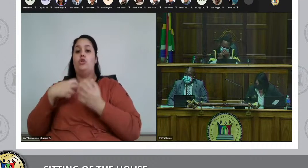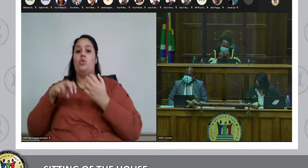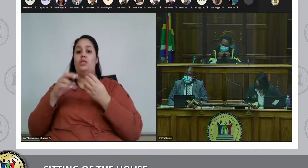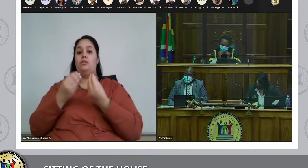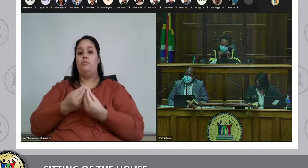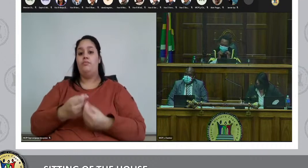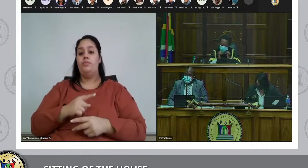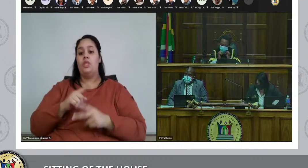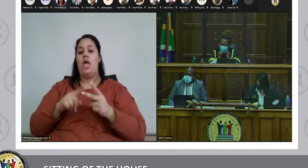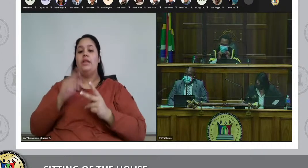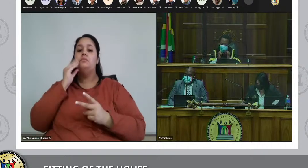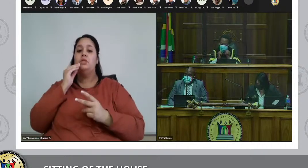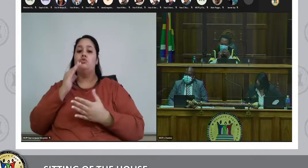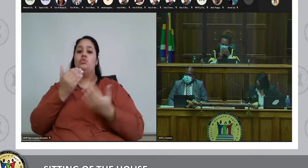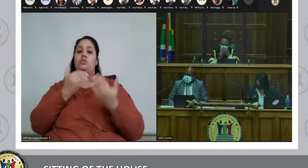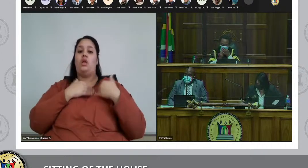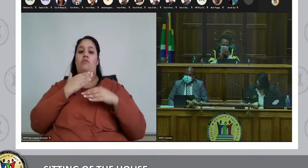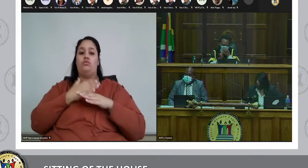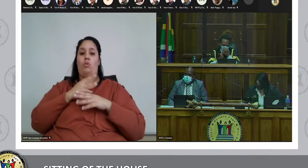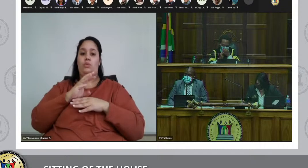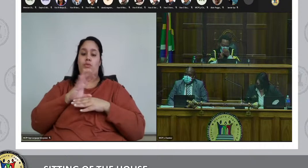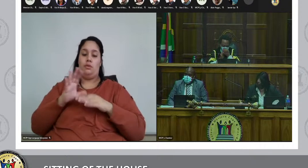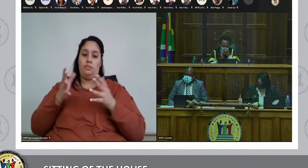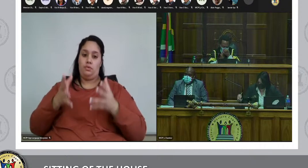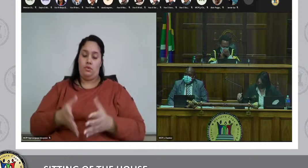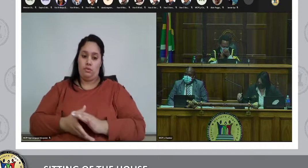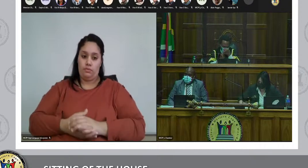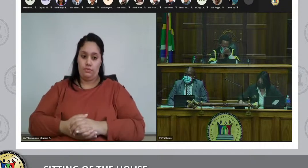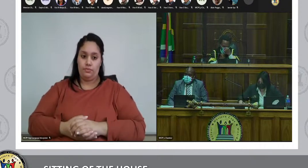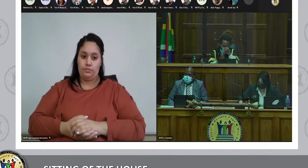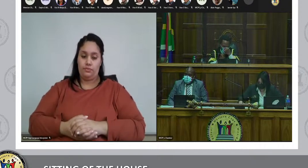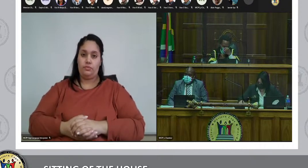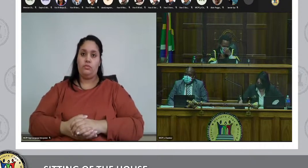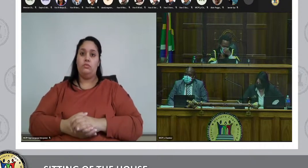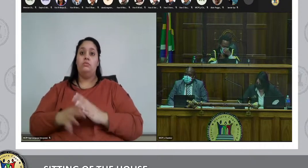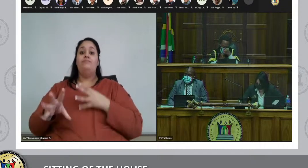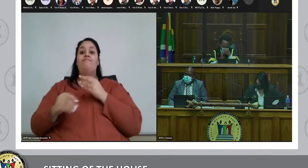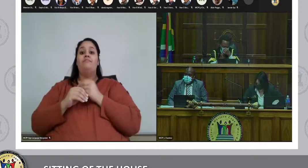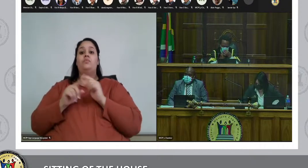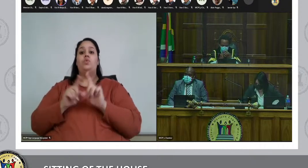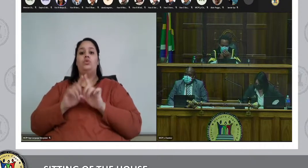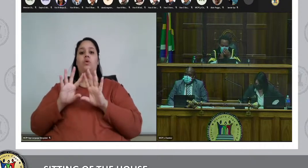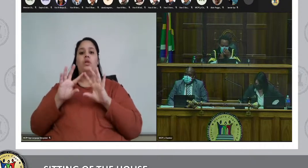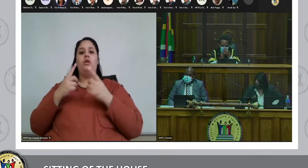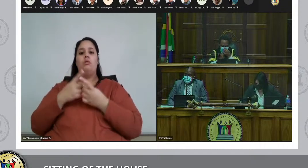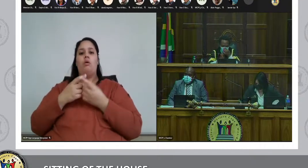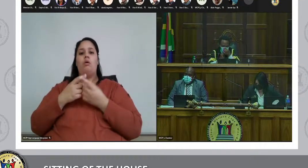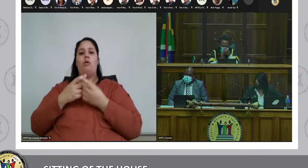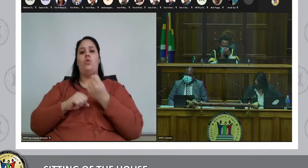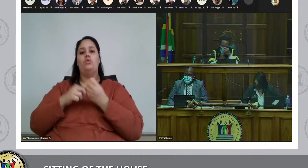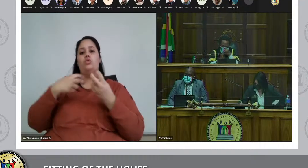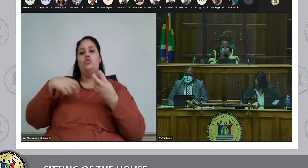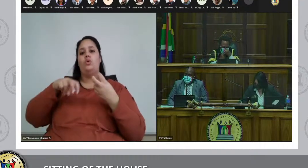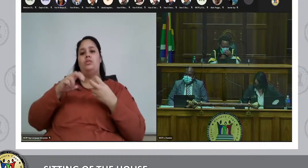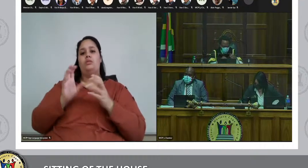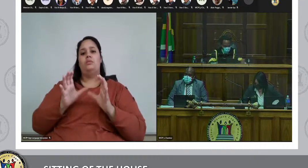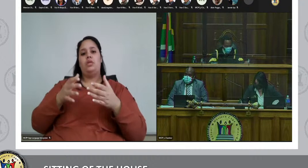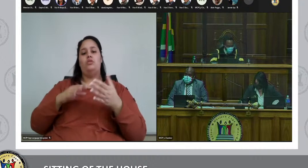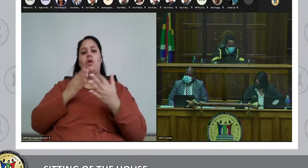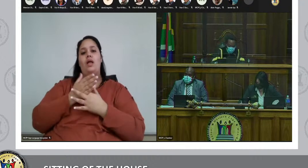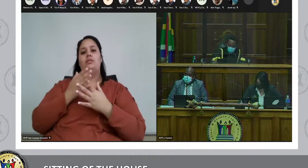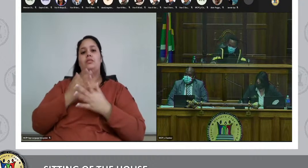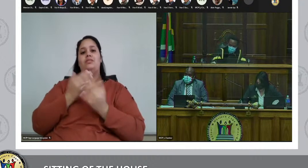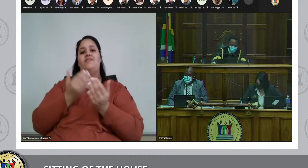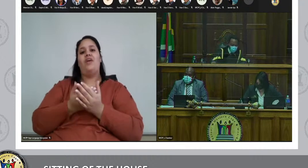in order to save jobs in the Western Cape. Further, that the department supported the tourism sector to access